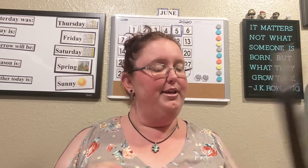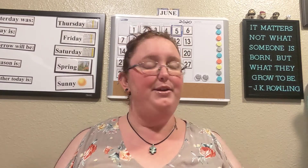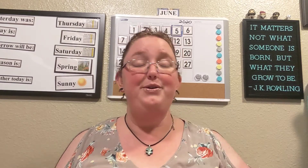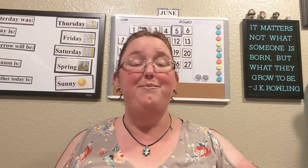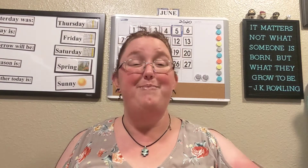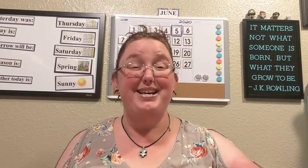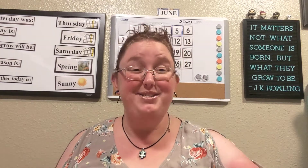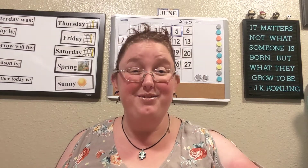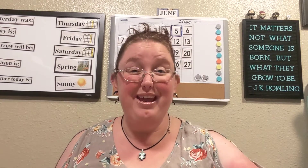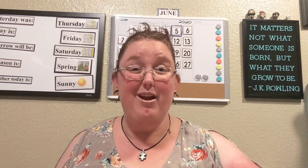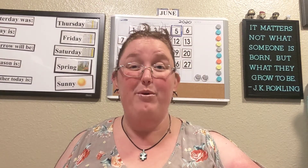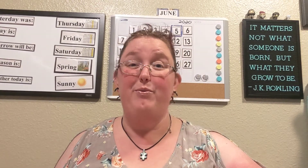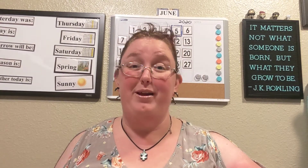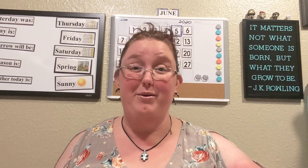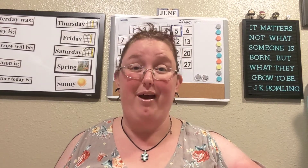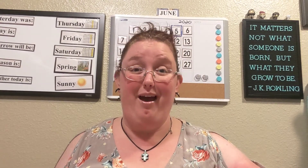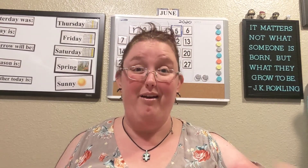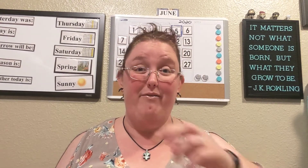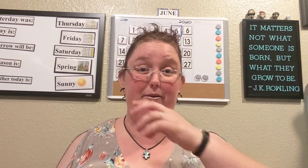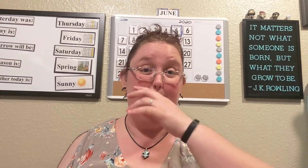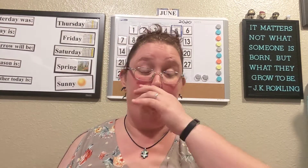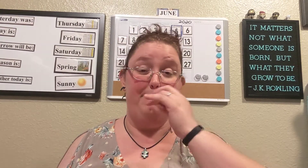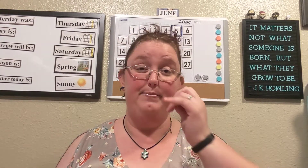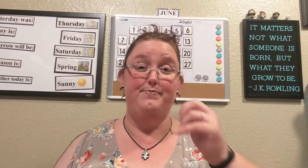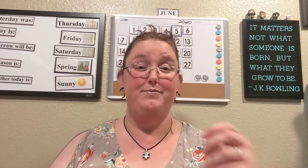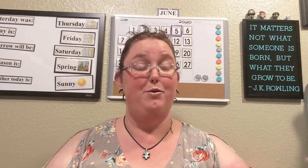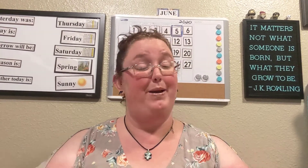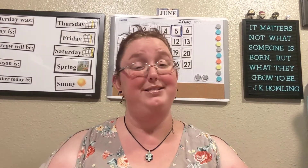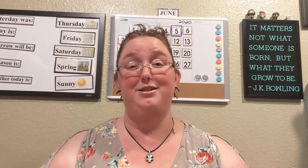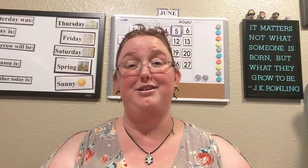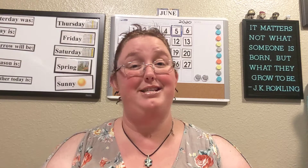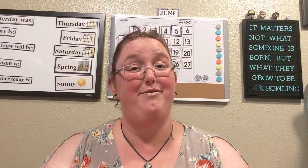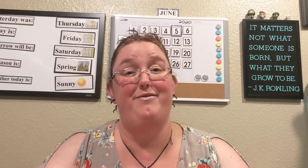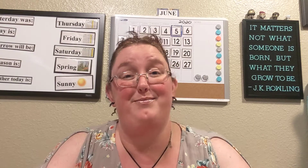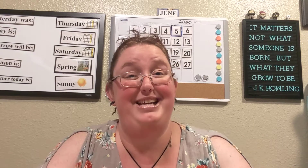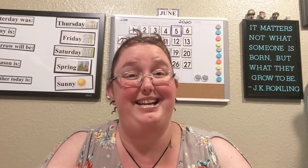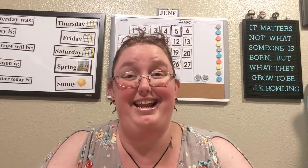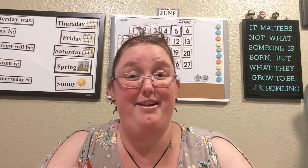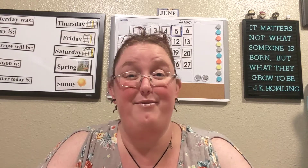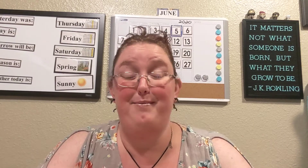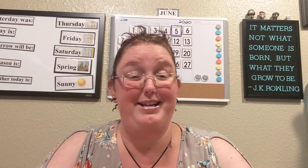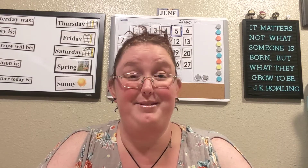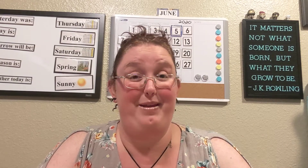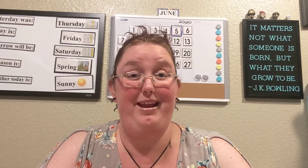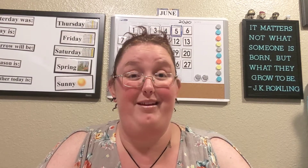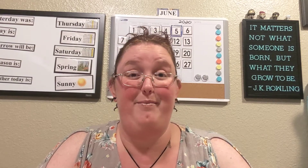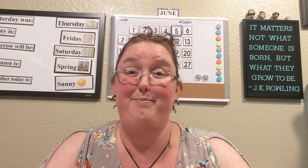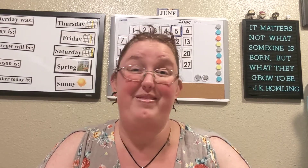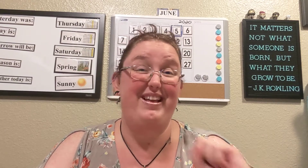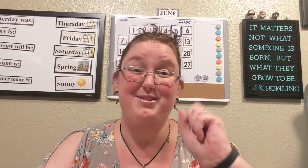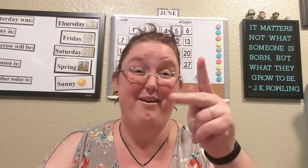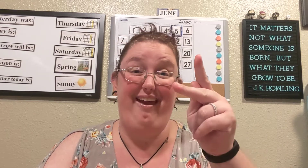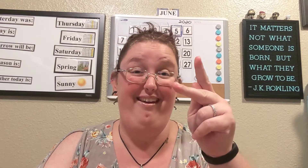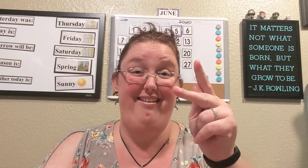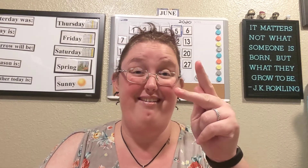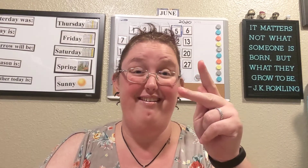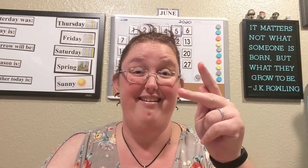You do the best you can with what you have. Your best can look different from day to day and from minute to minute, but that's okay.